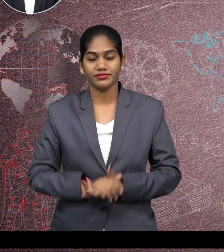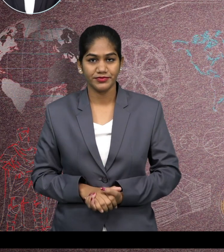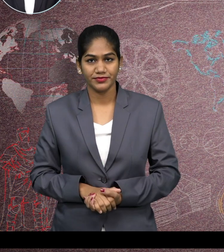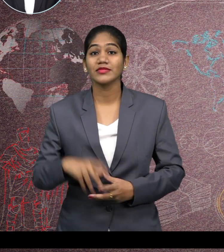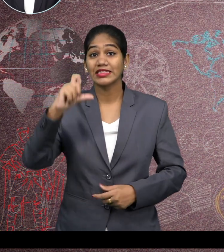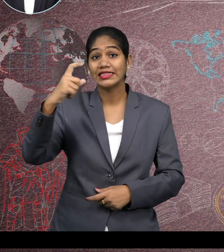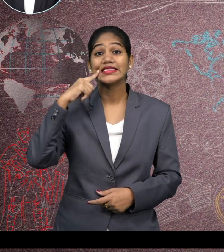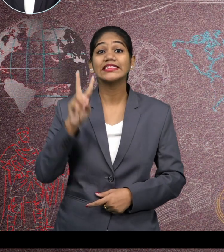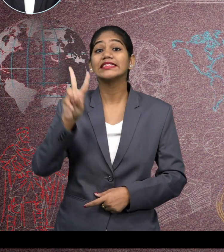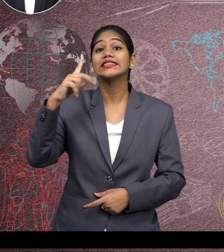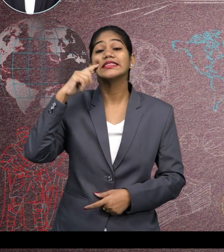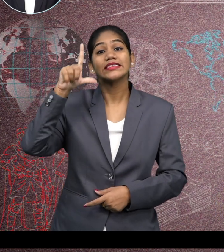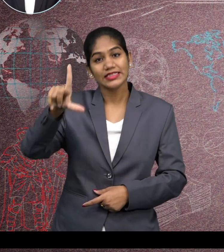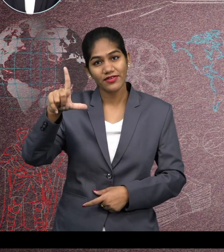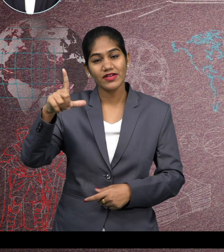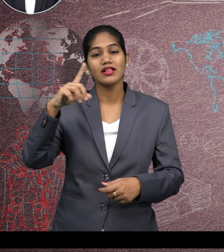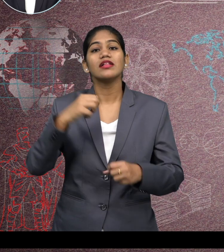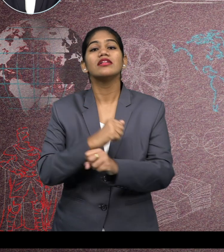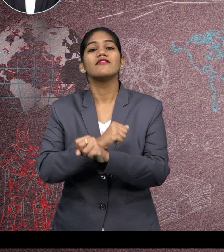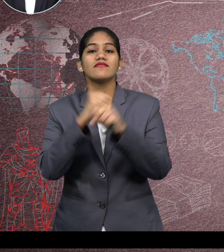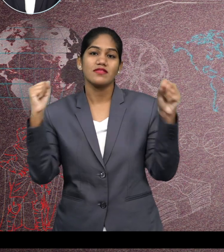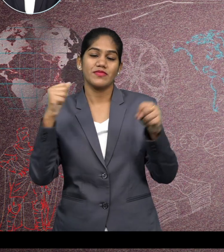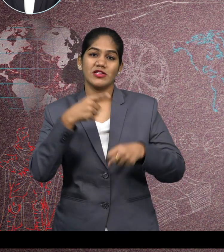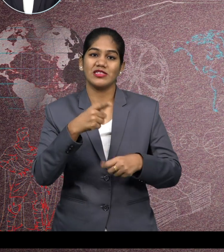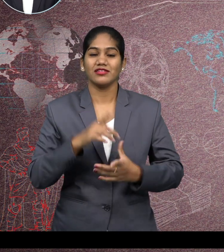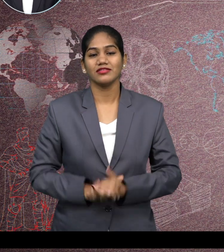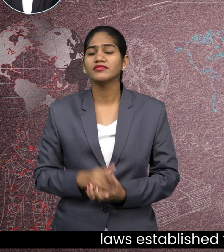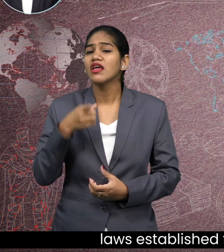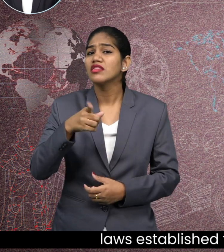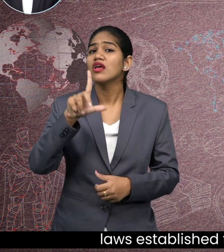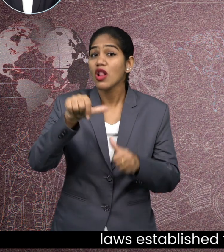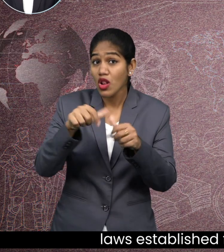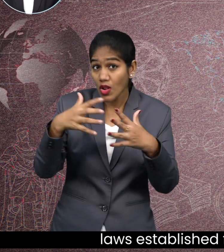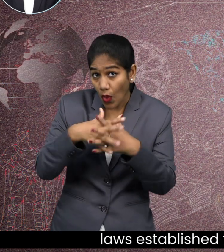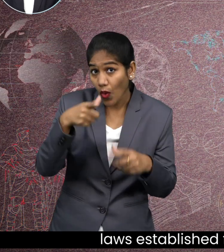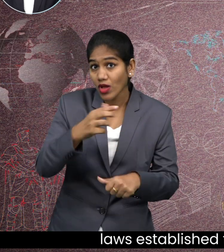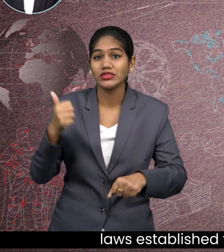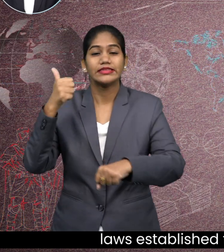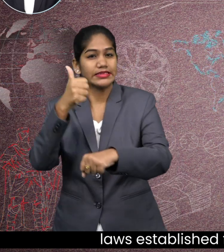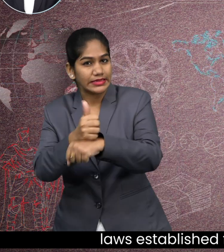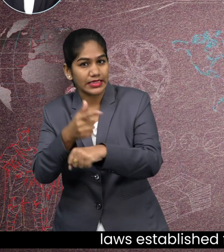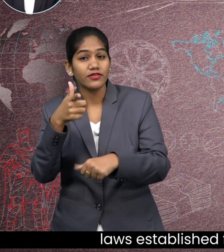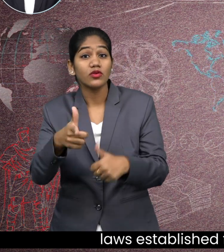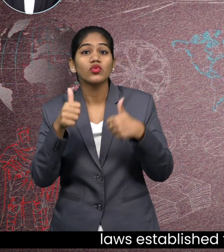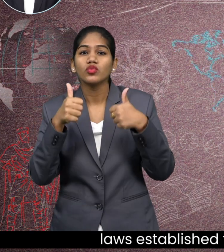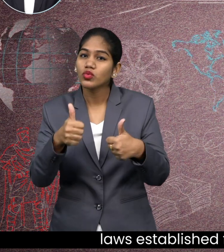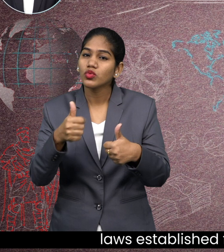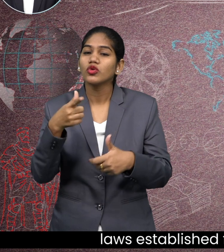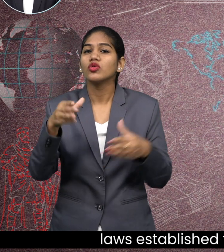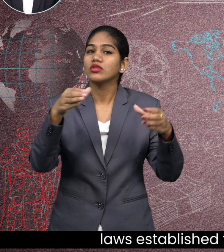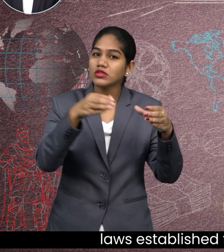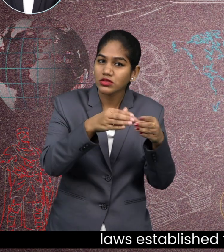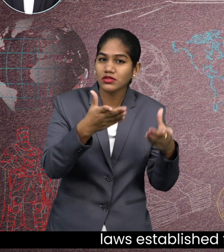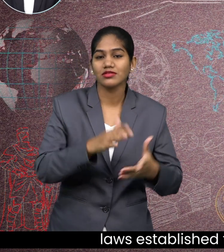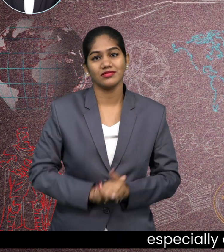Civil Liberties, laws established for the good of the